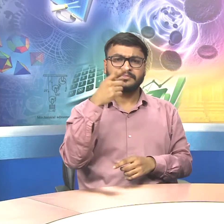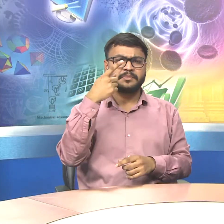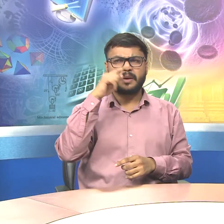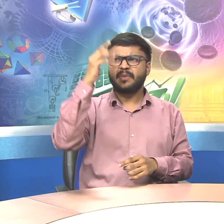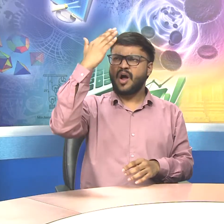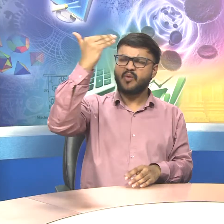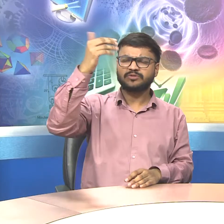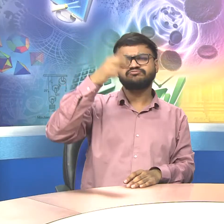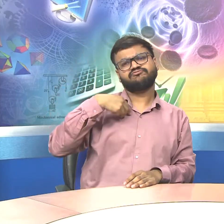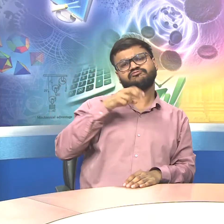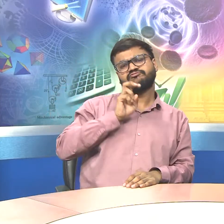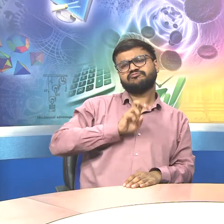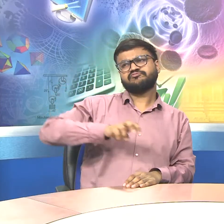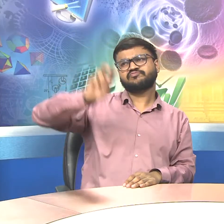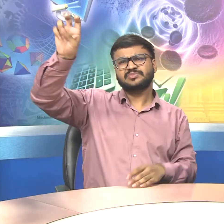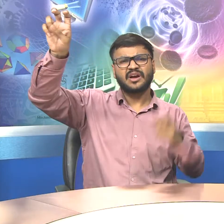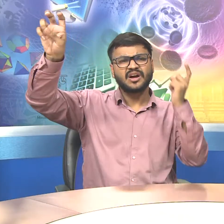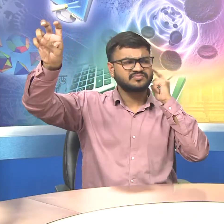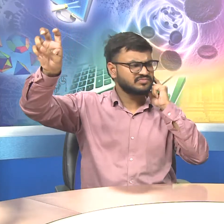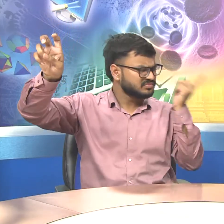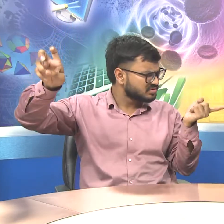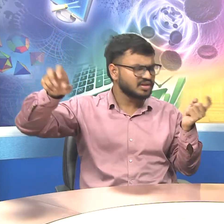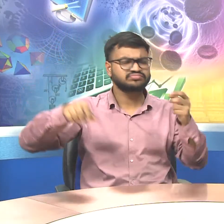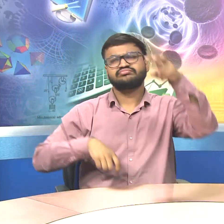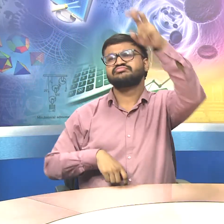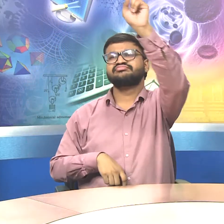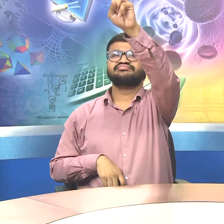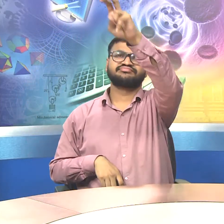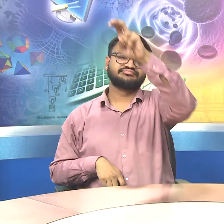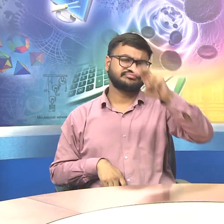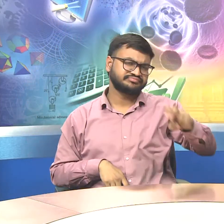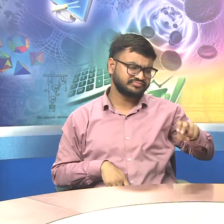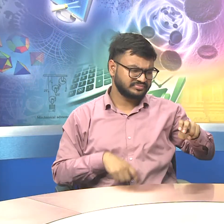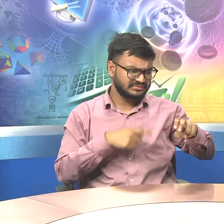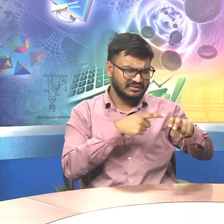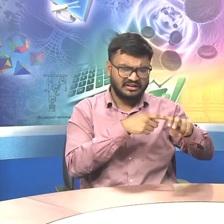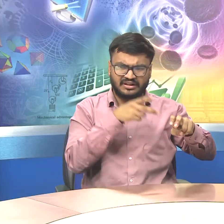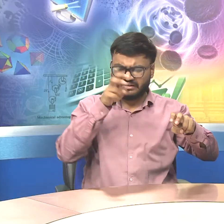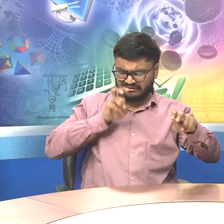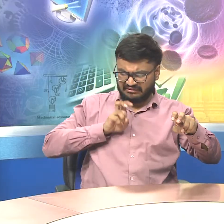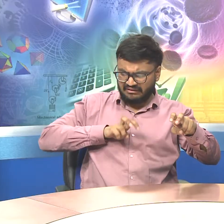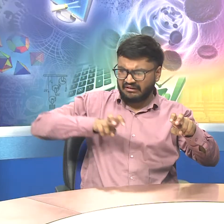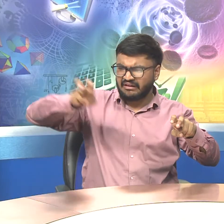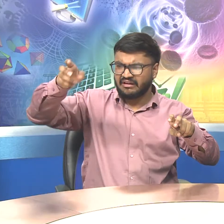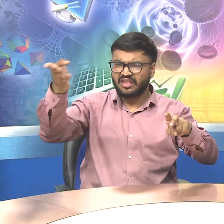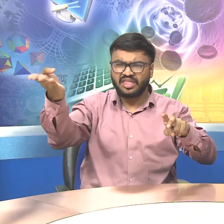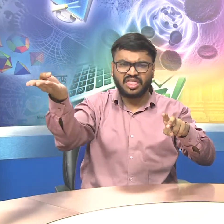If there are errors in the signing space, it will not make any sense.